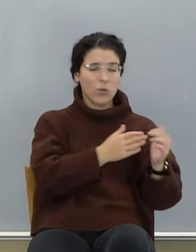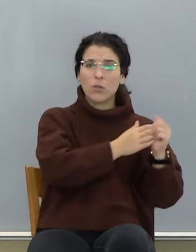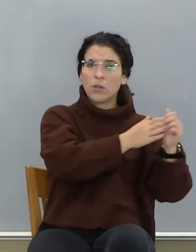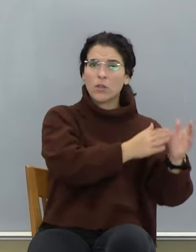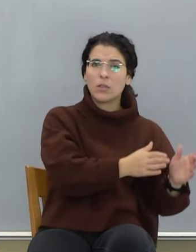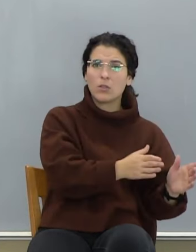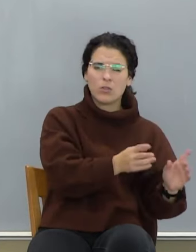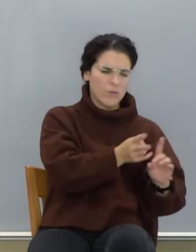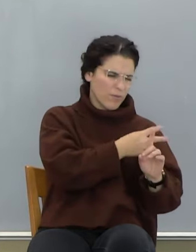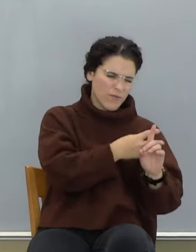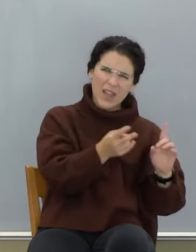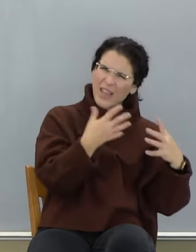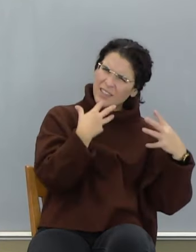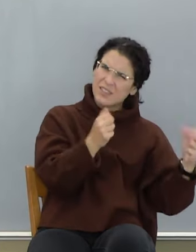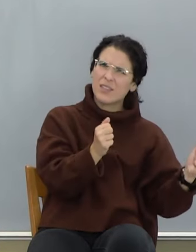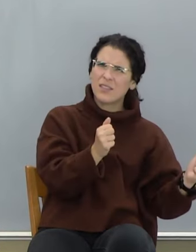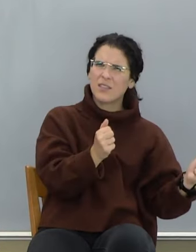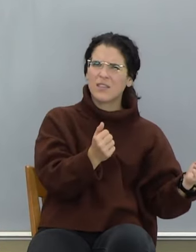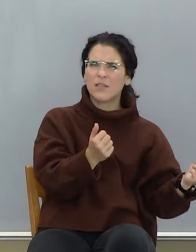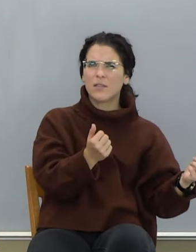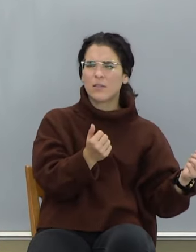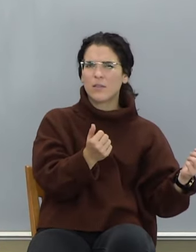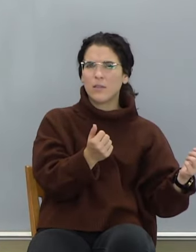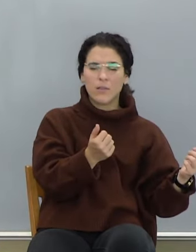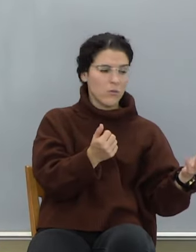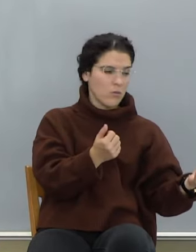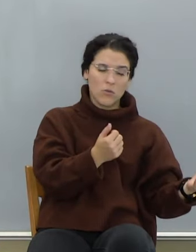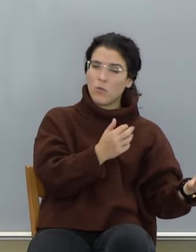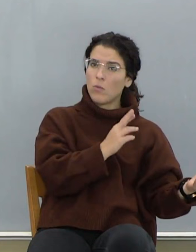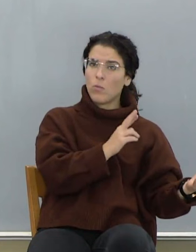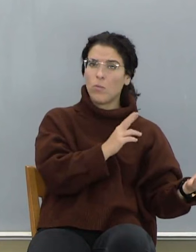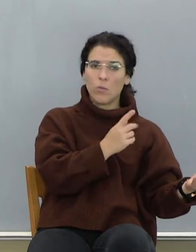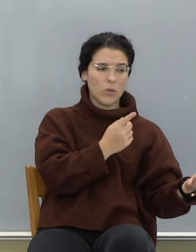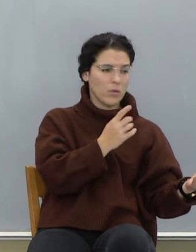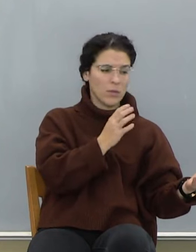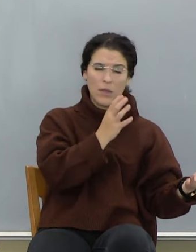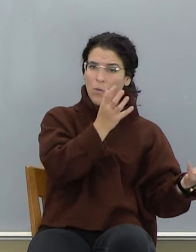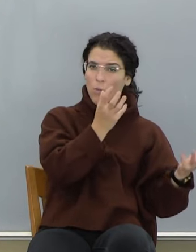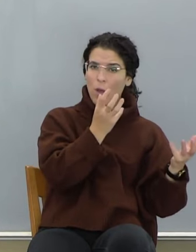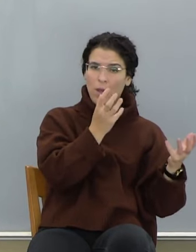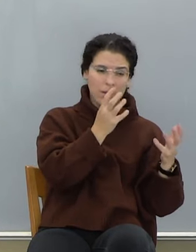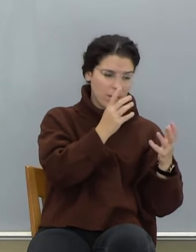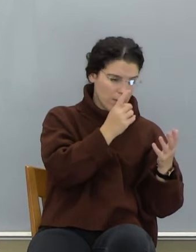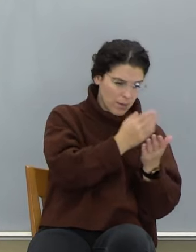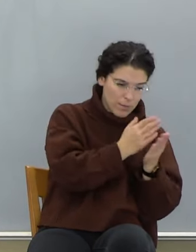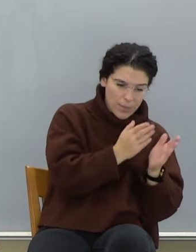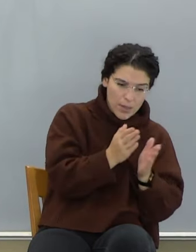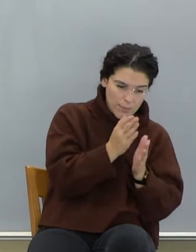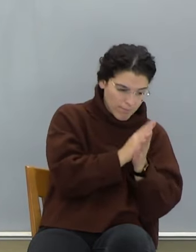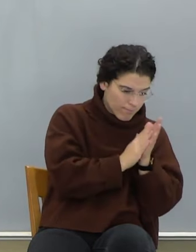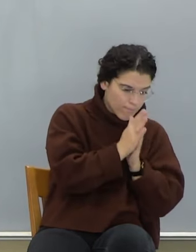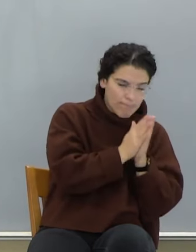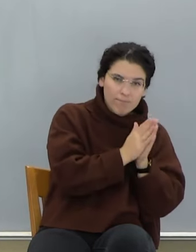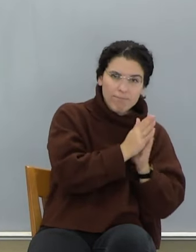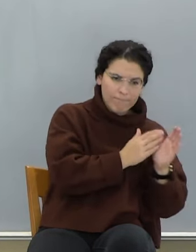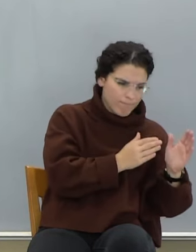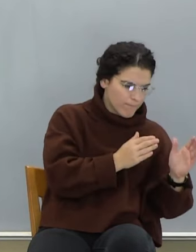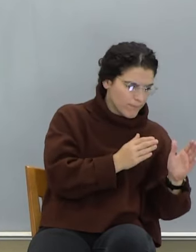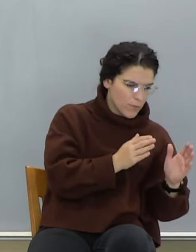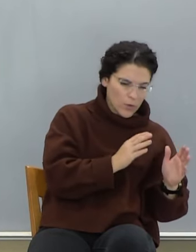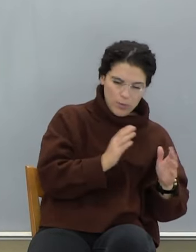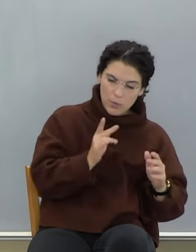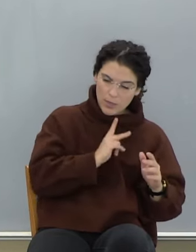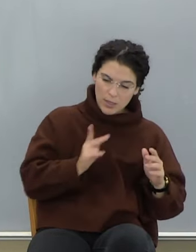They're violent. By the way, they're the ones that sought, they conspired to put the king